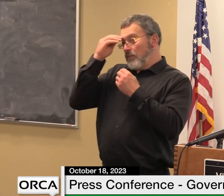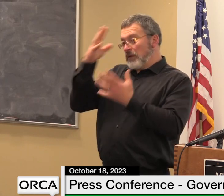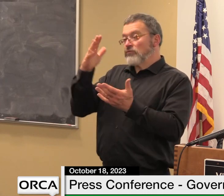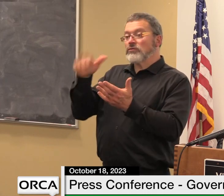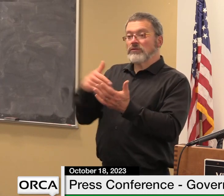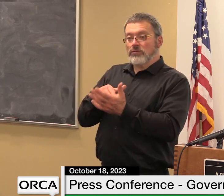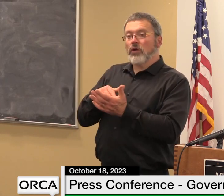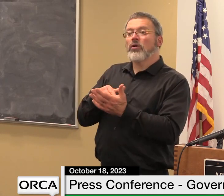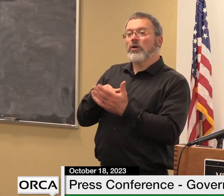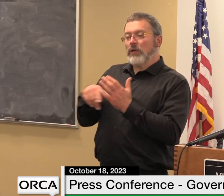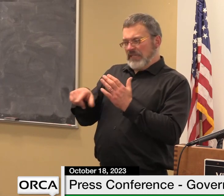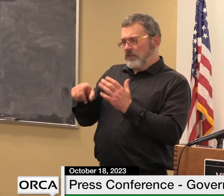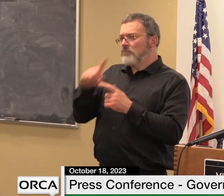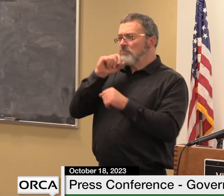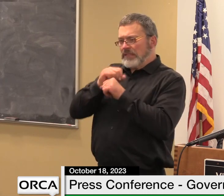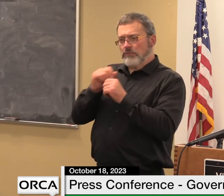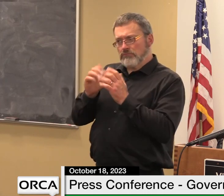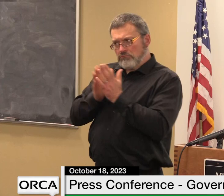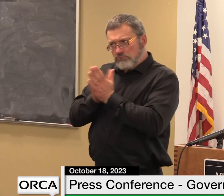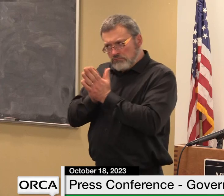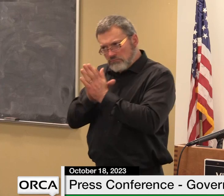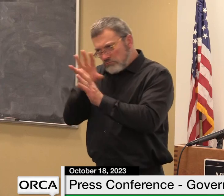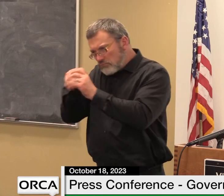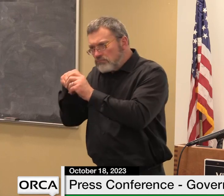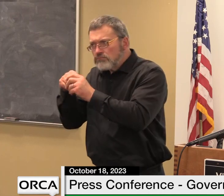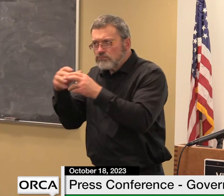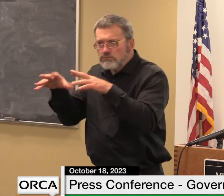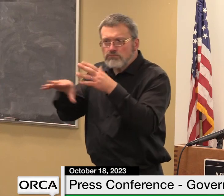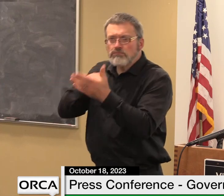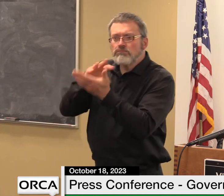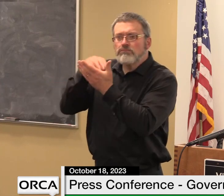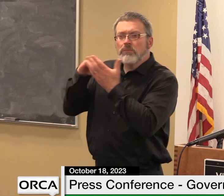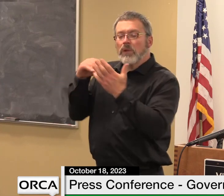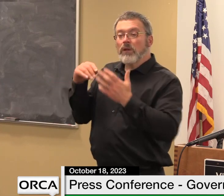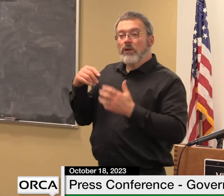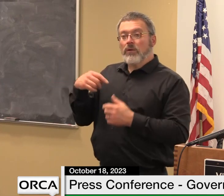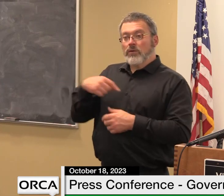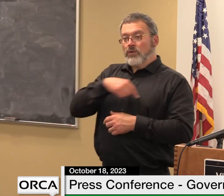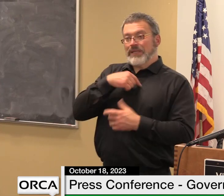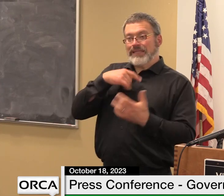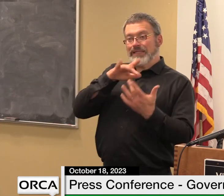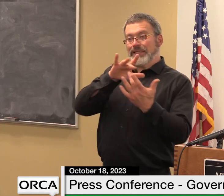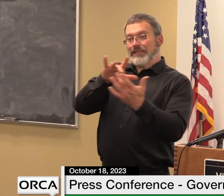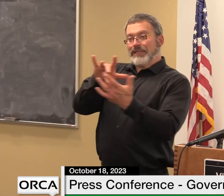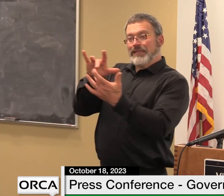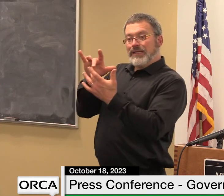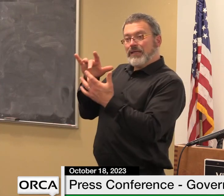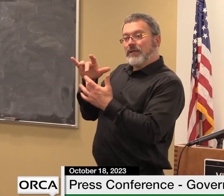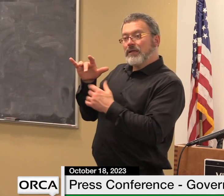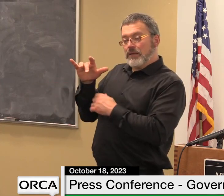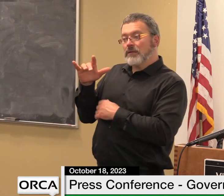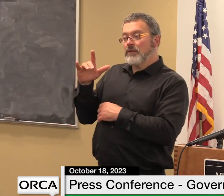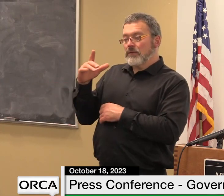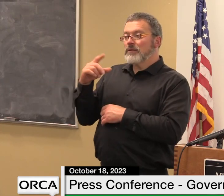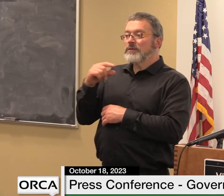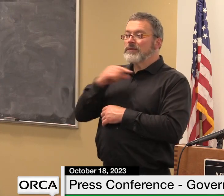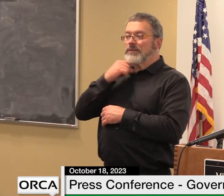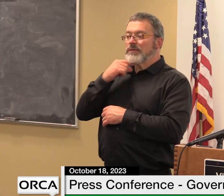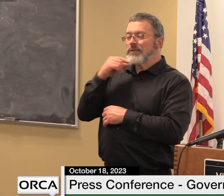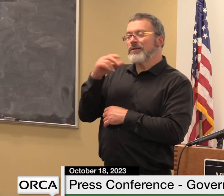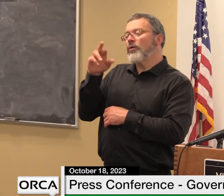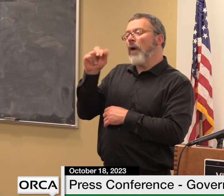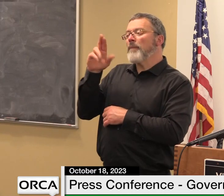actively involved in that. We've reached out to the rabbis and some of the organizations